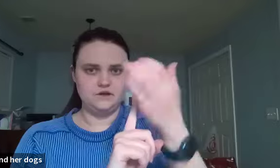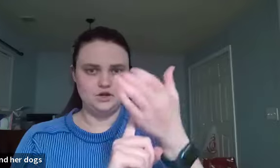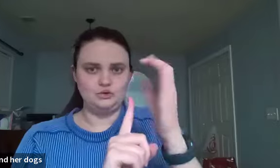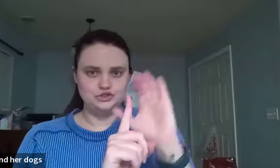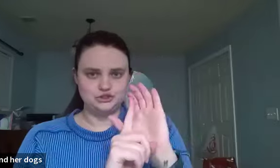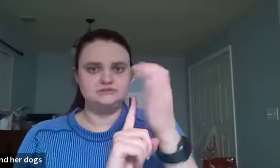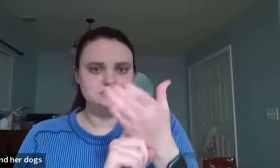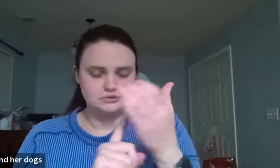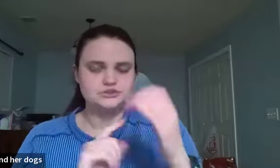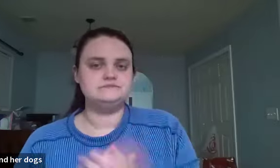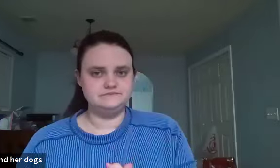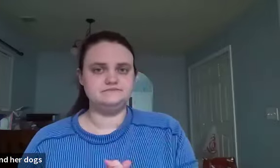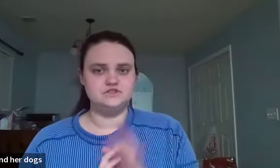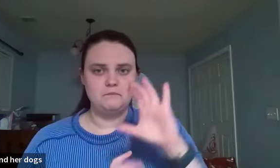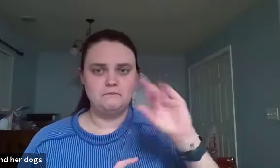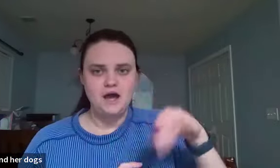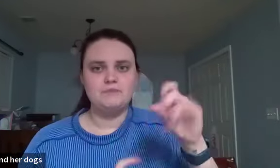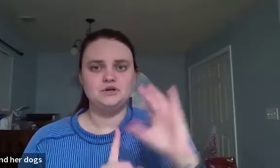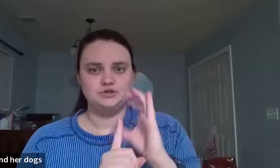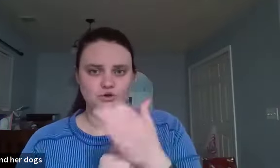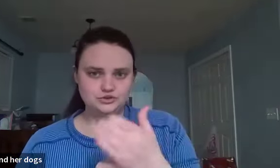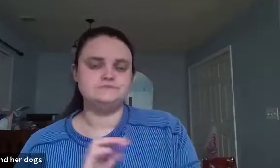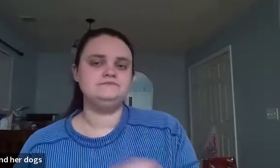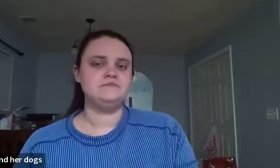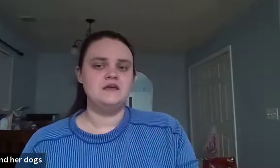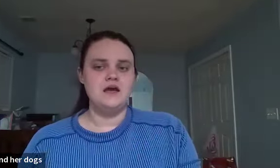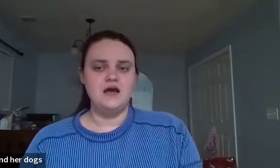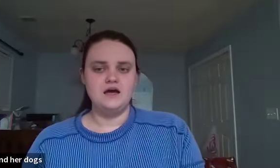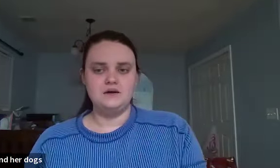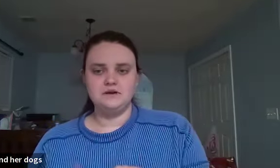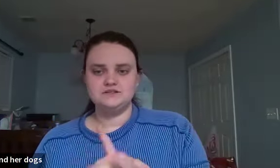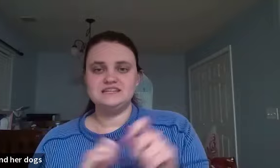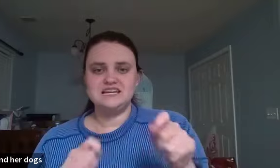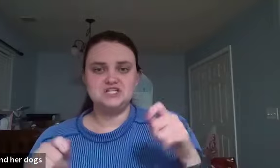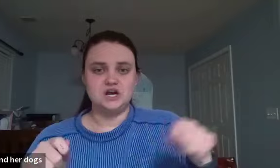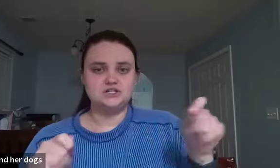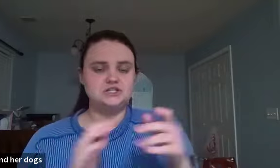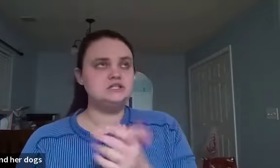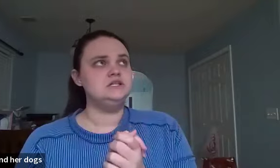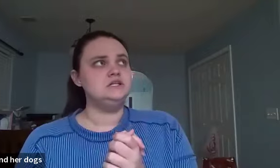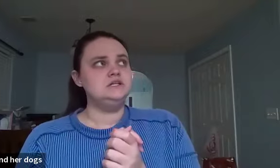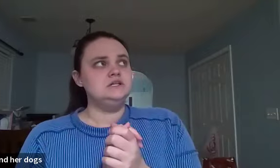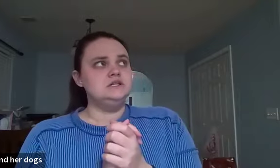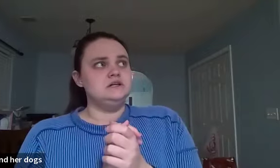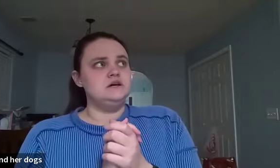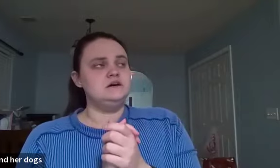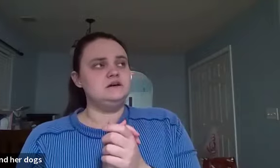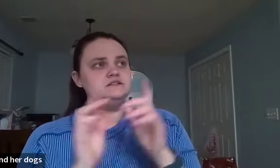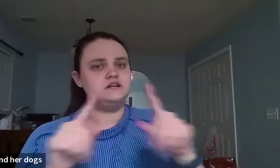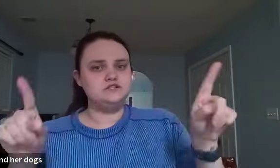finger. Culture. So pop culture. I was gonna say conductor. Conductor